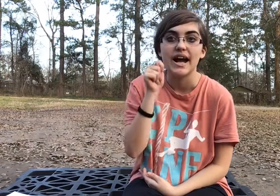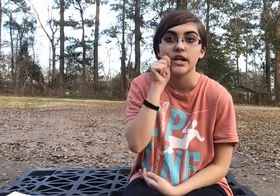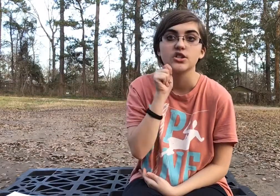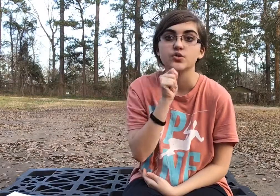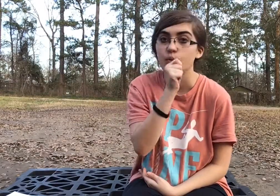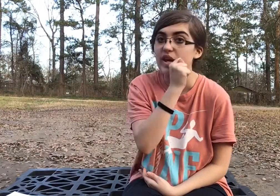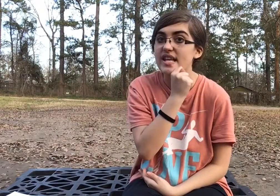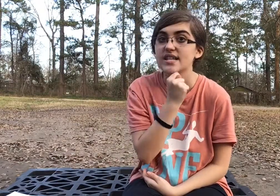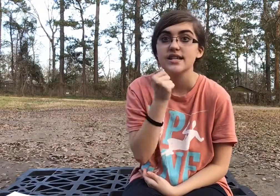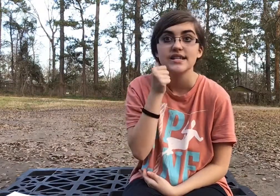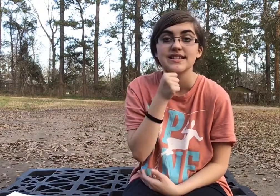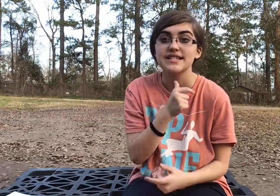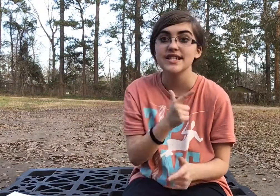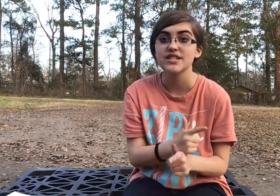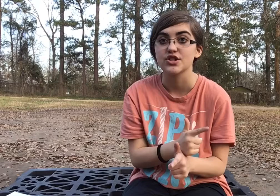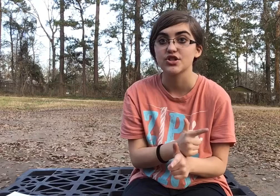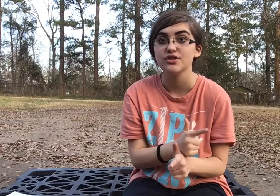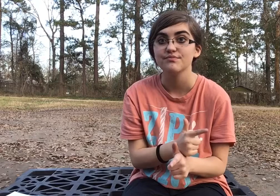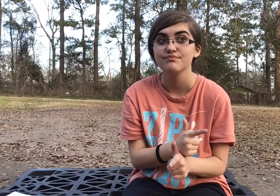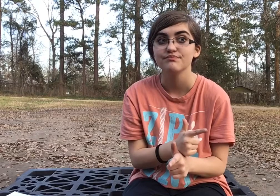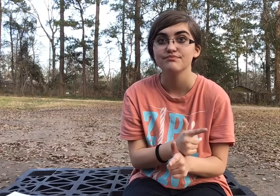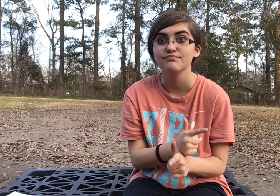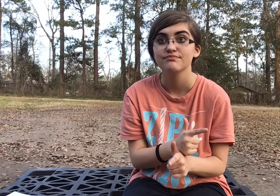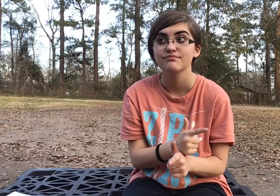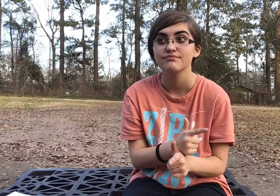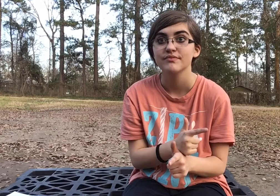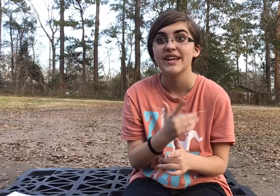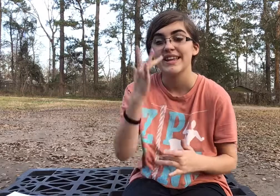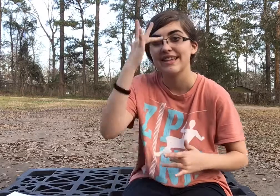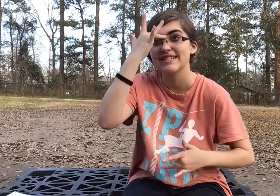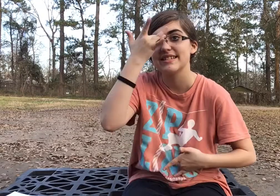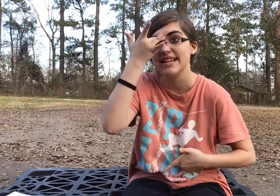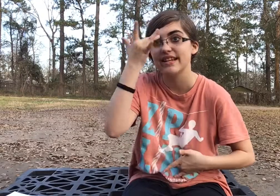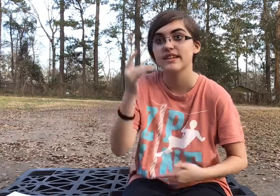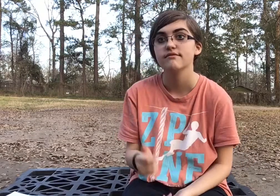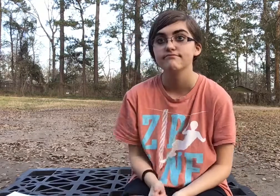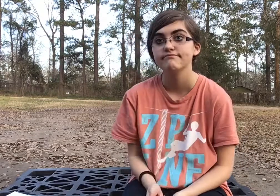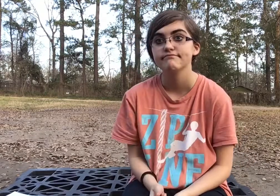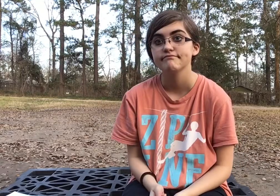my twin sister is sick.